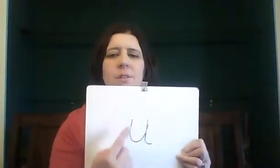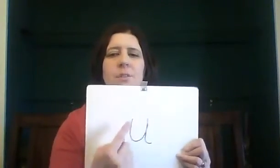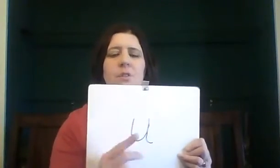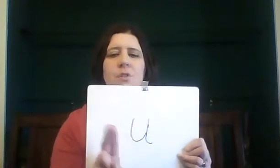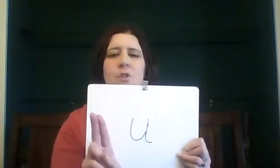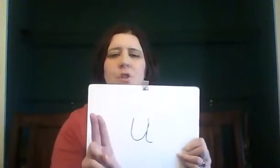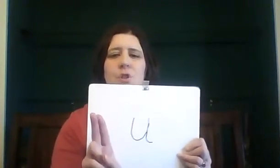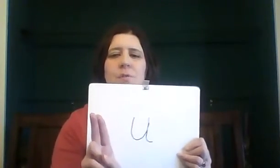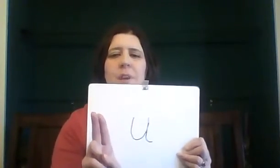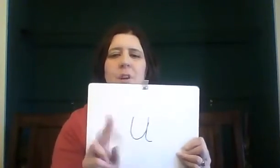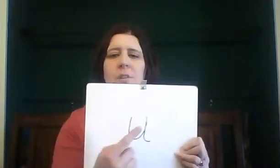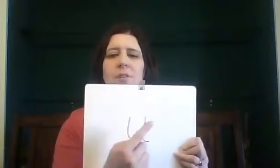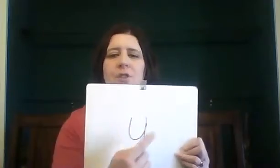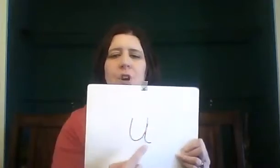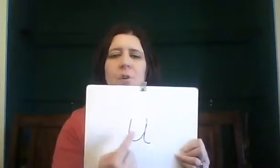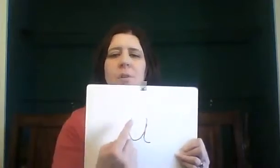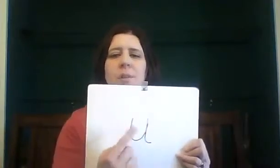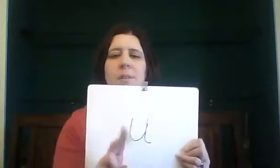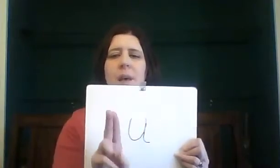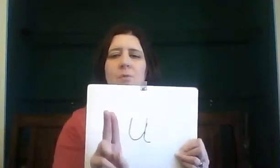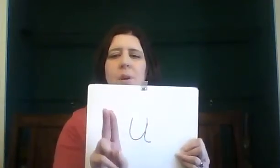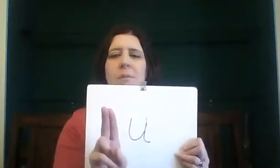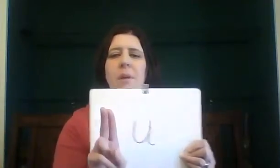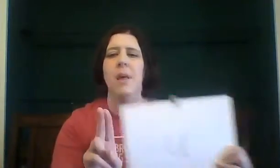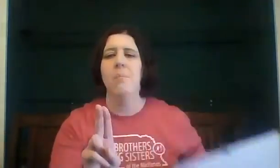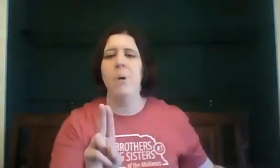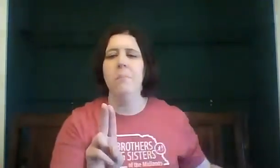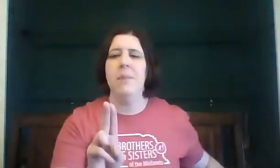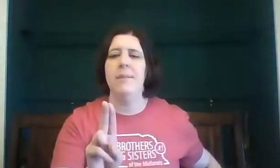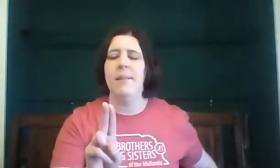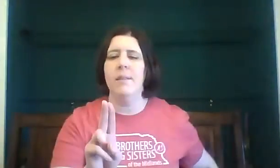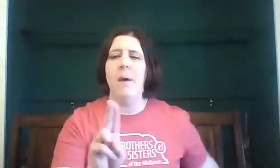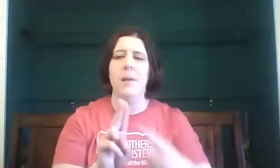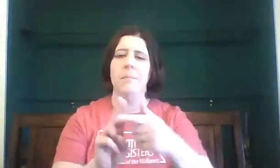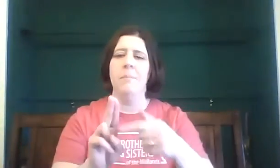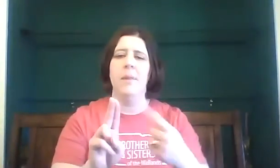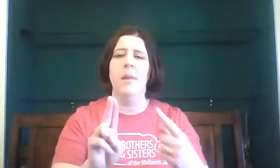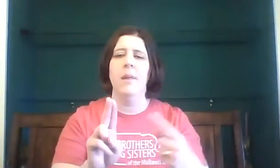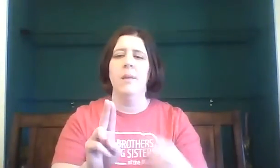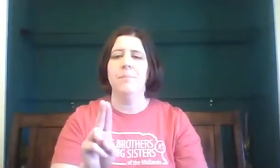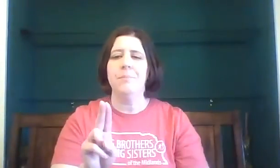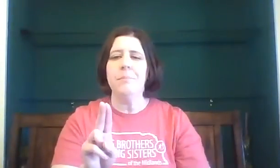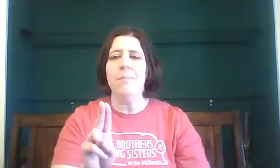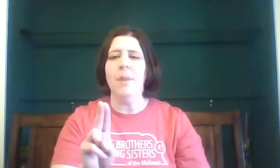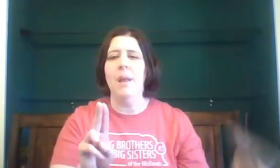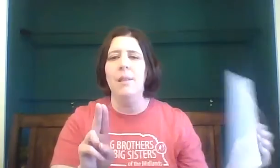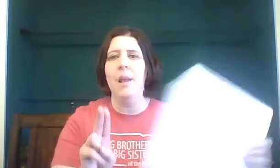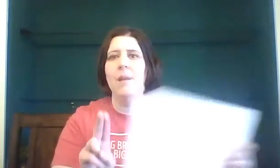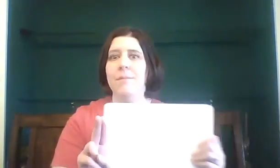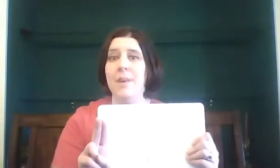Just 2 fingers show that one bump that's at the bottom. Now the letter V,